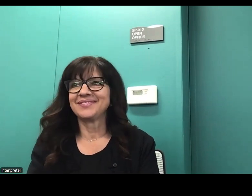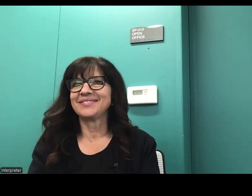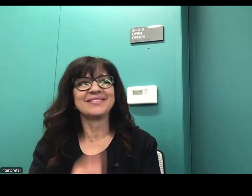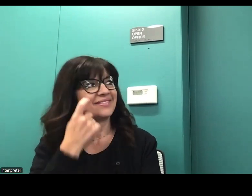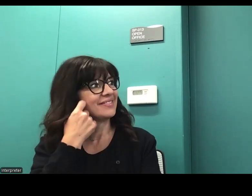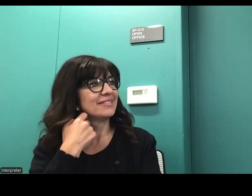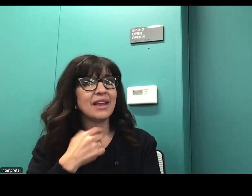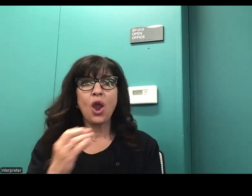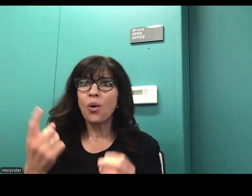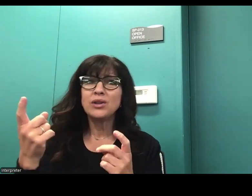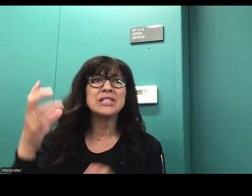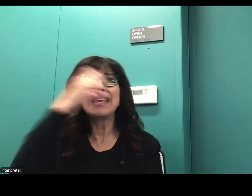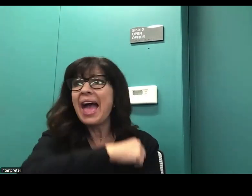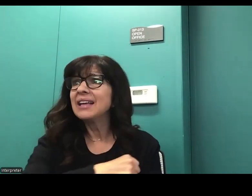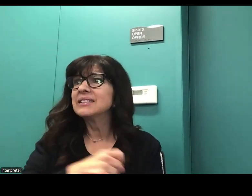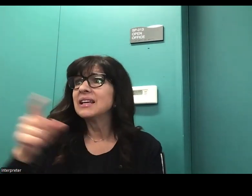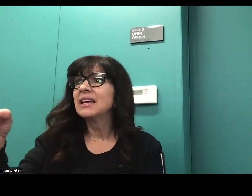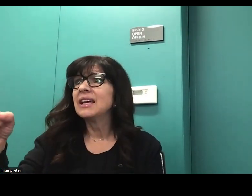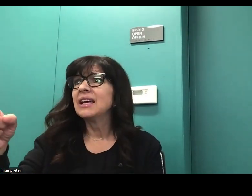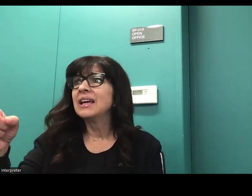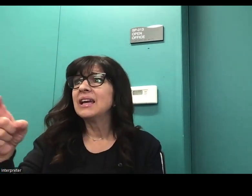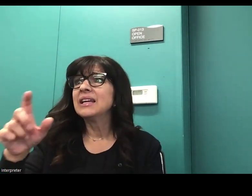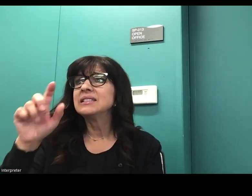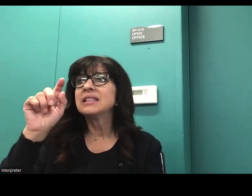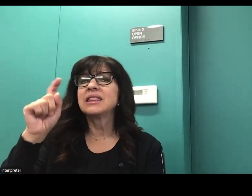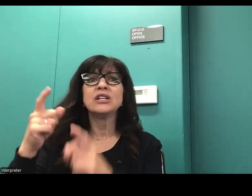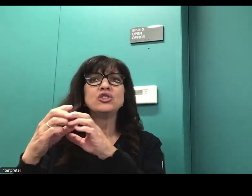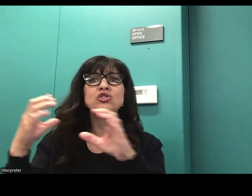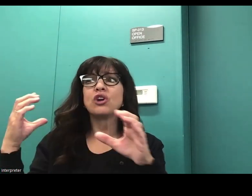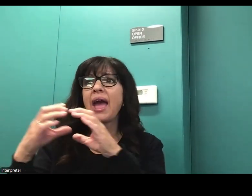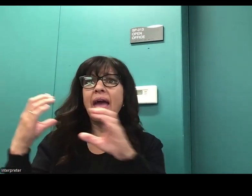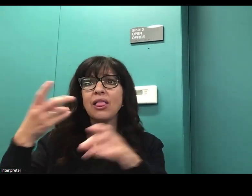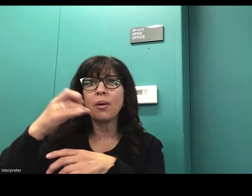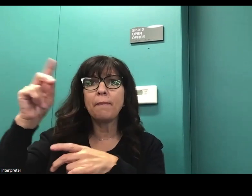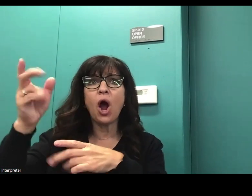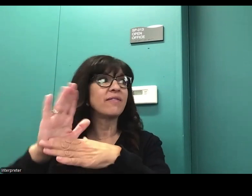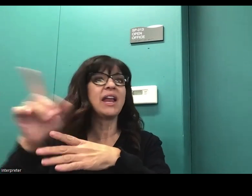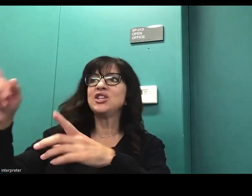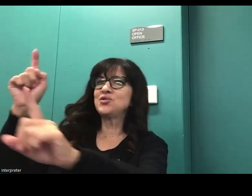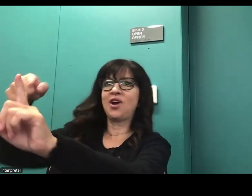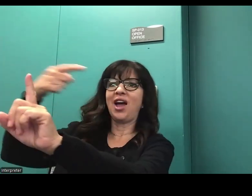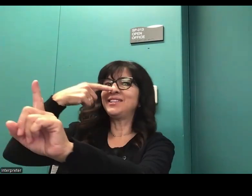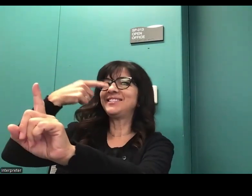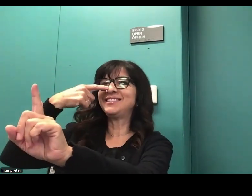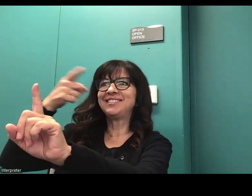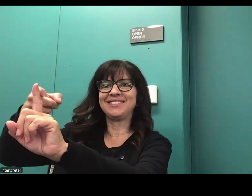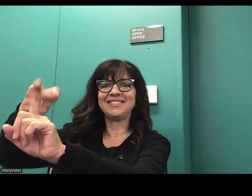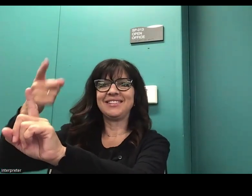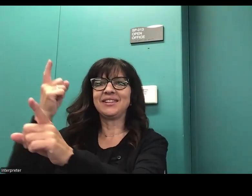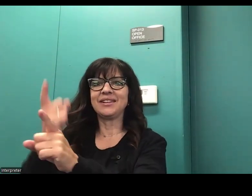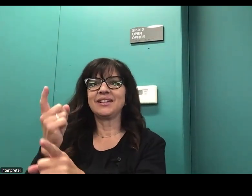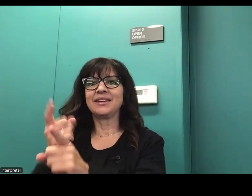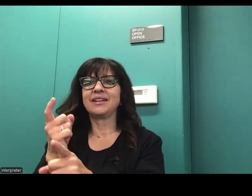Oh, nobody wants to just take a guess of any Taylor Swift. What was that? Isn't it the trailer? You got it.